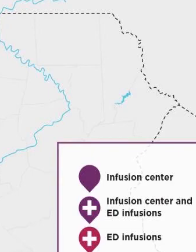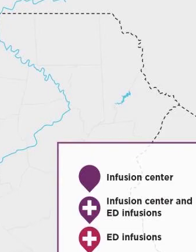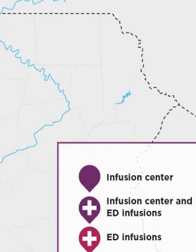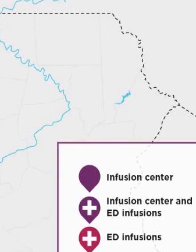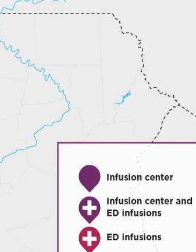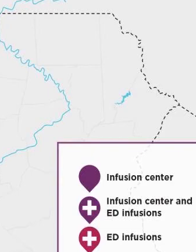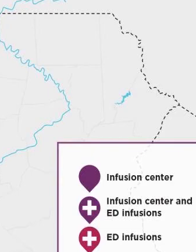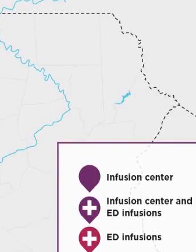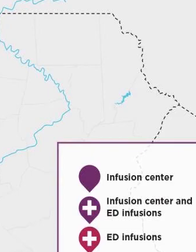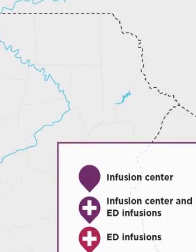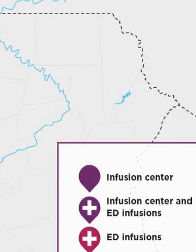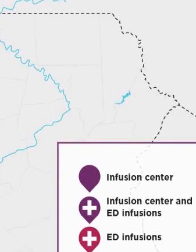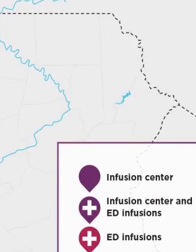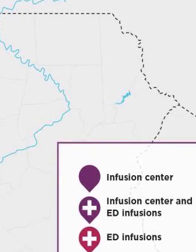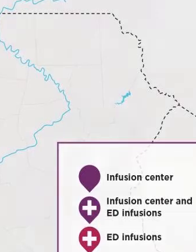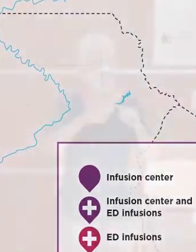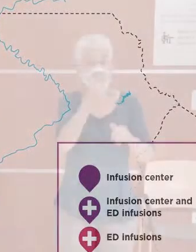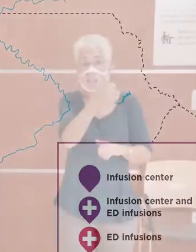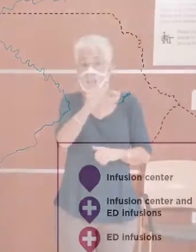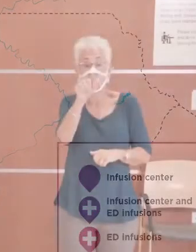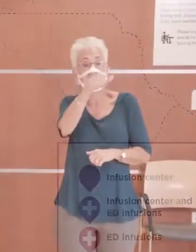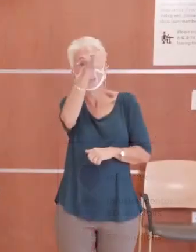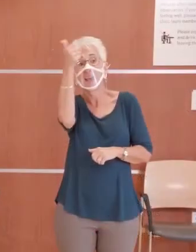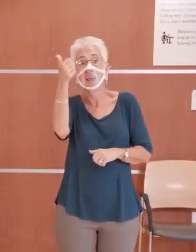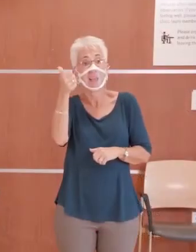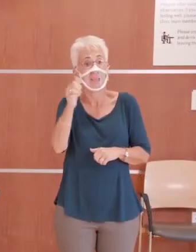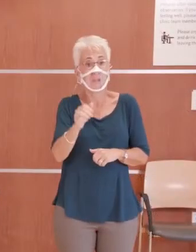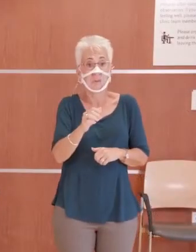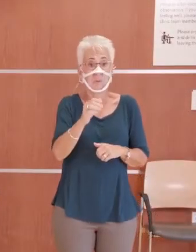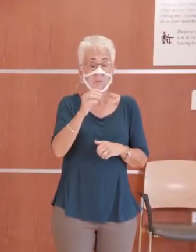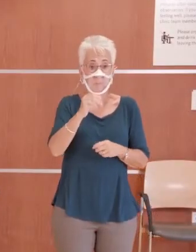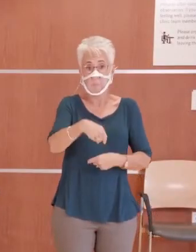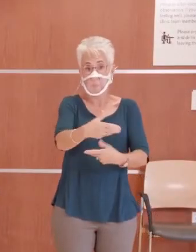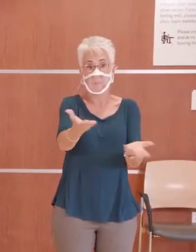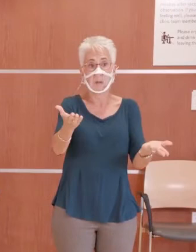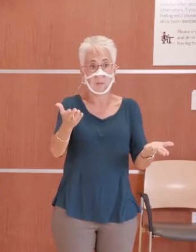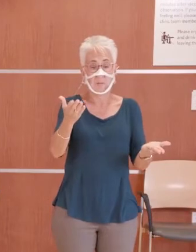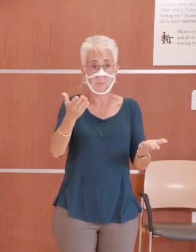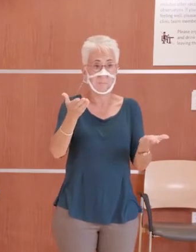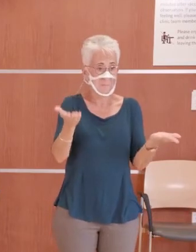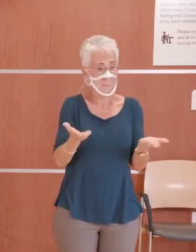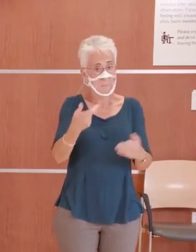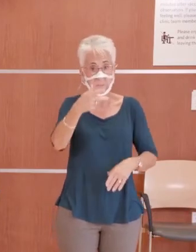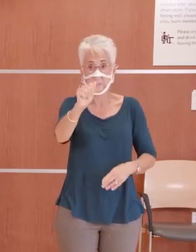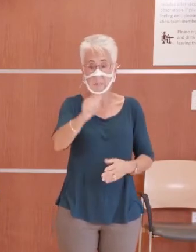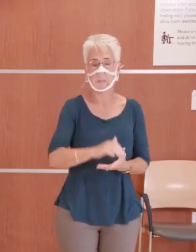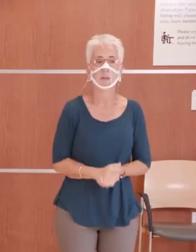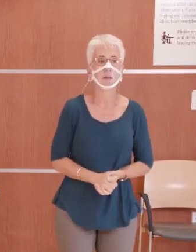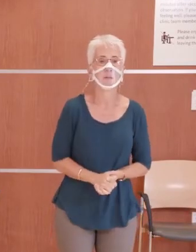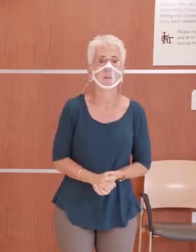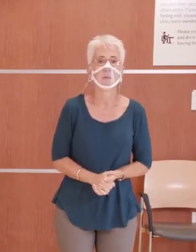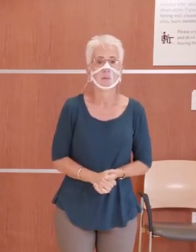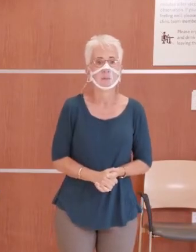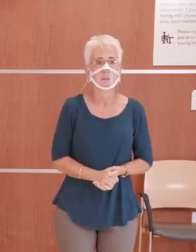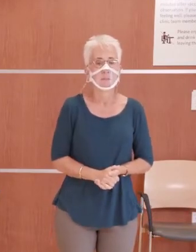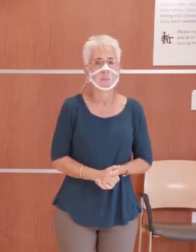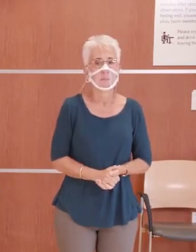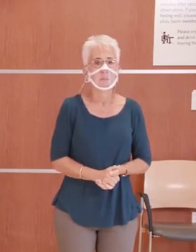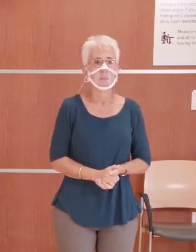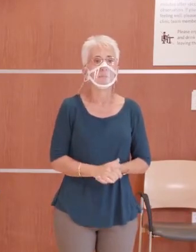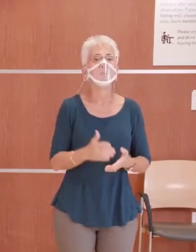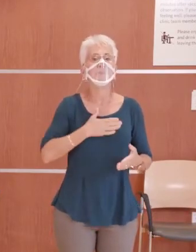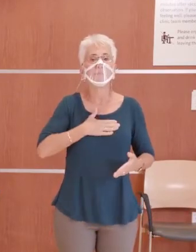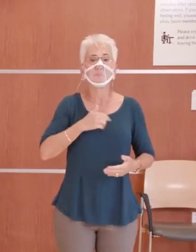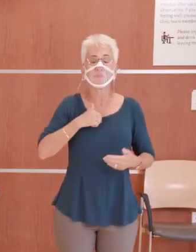than any other provider in the Commonwealth. I'm now pleased to introduce my colleague, and UPMC infectious